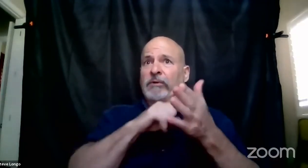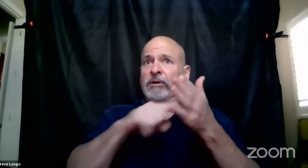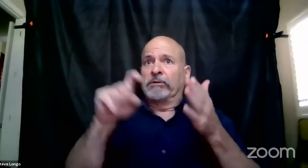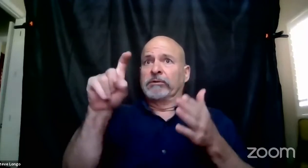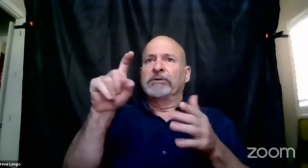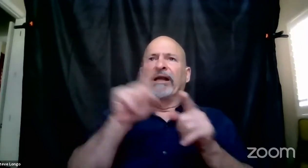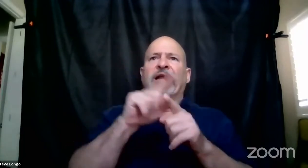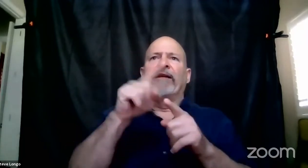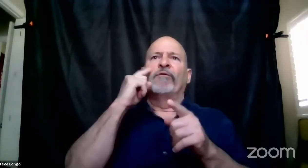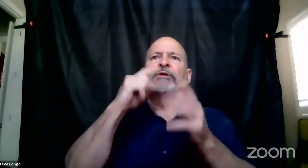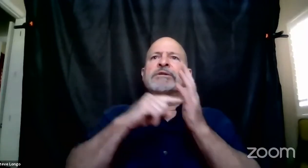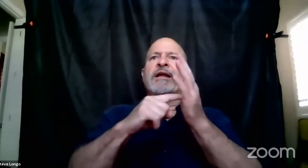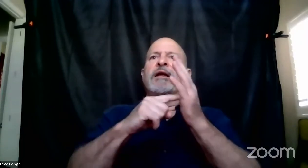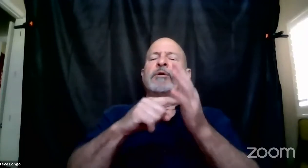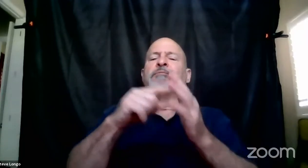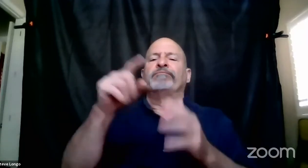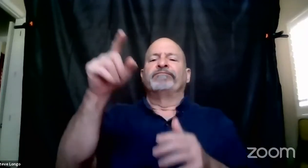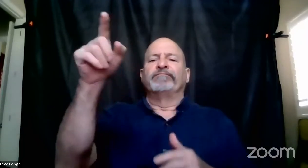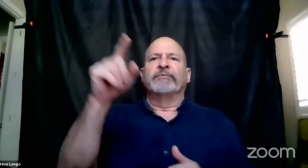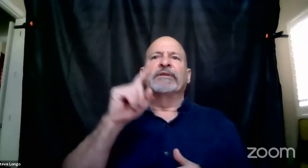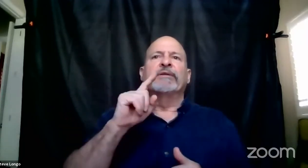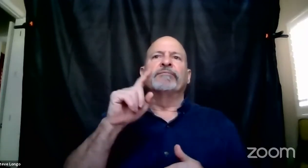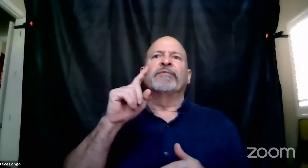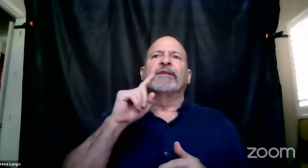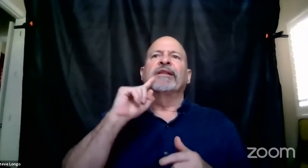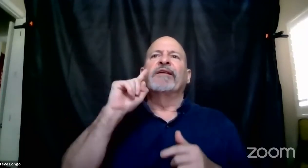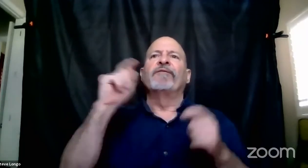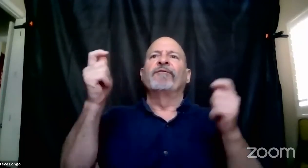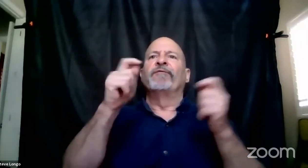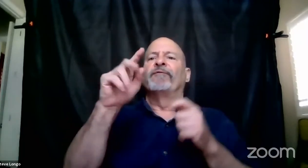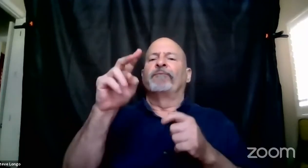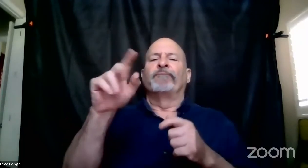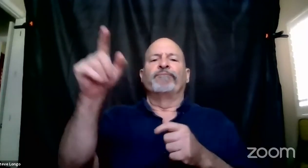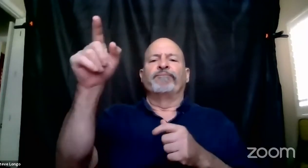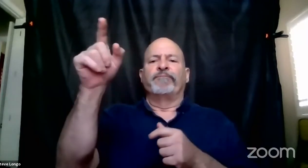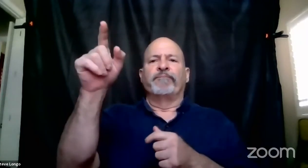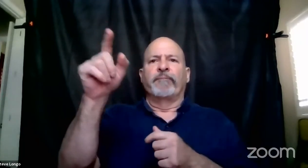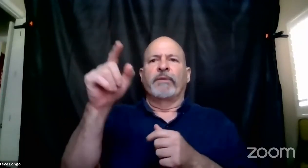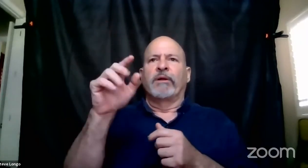agency. Do we look, are we thinking that next year is going to be much the same